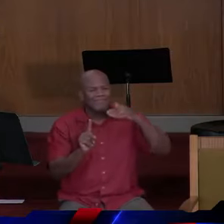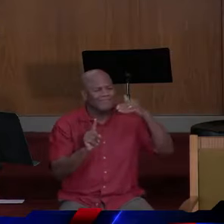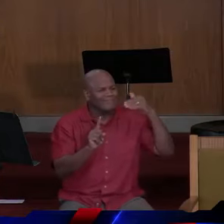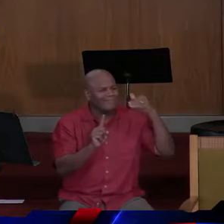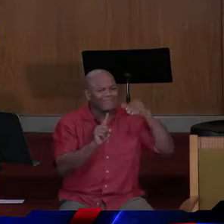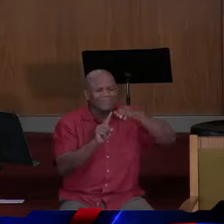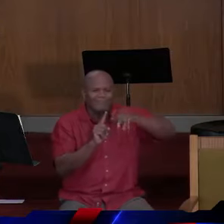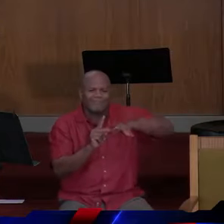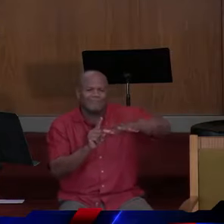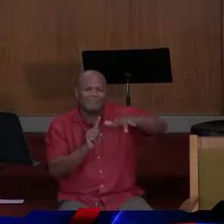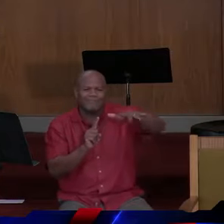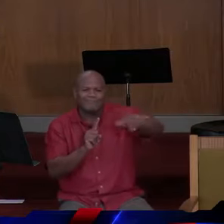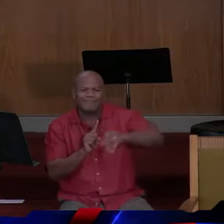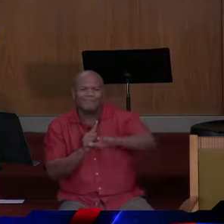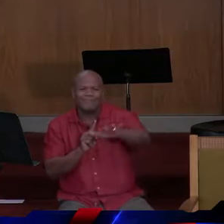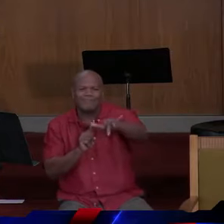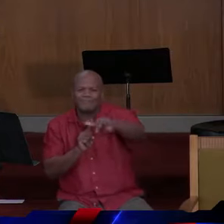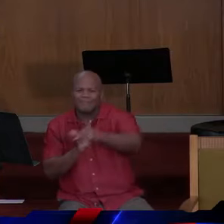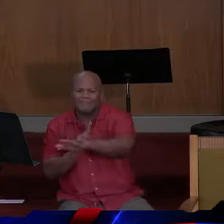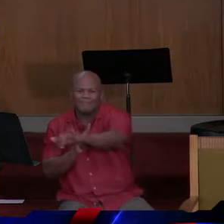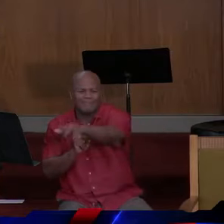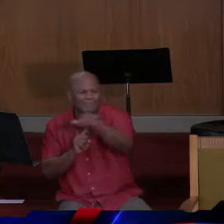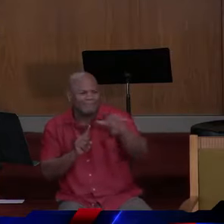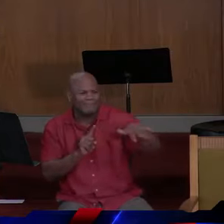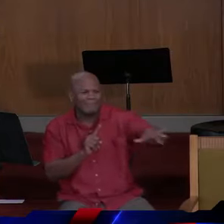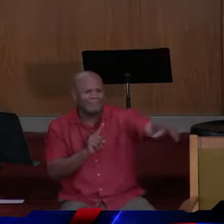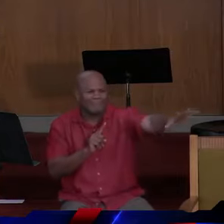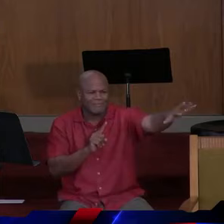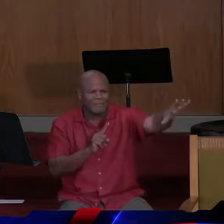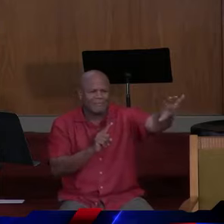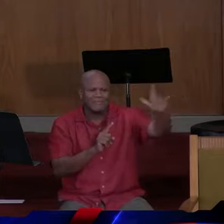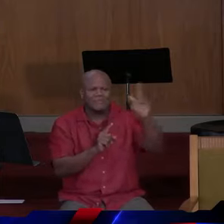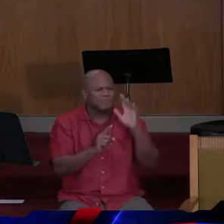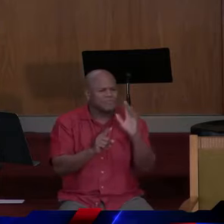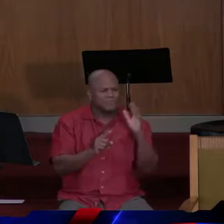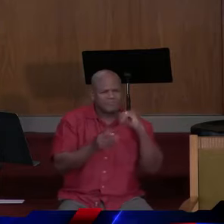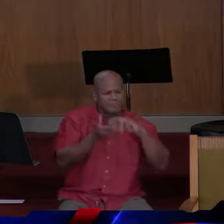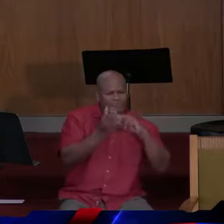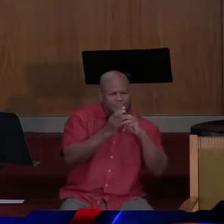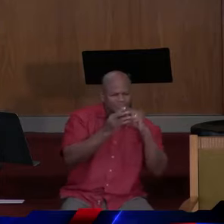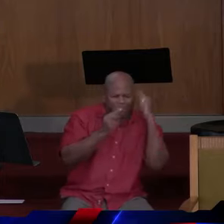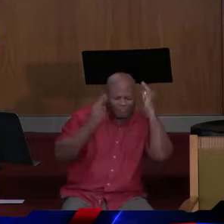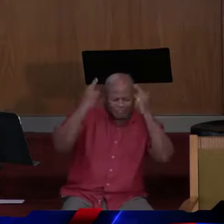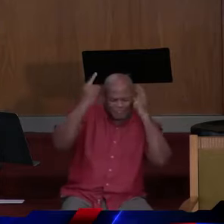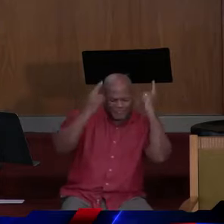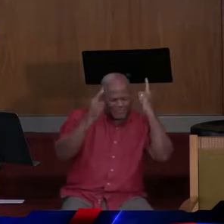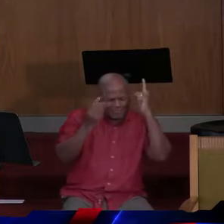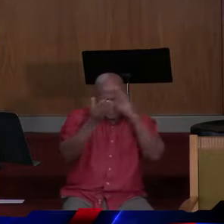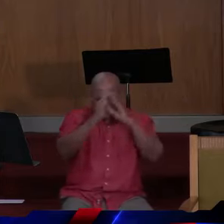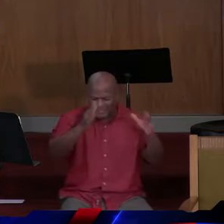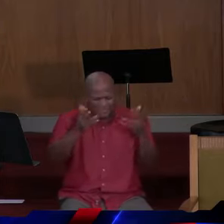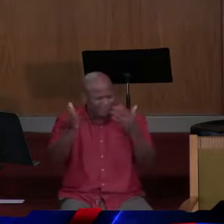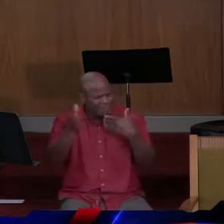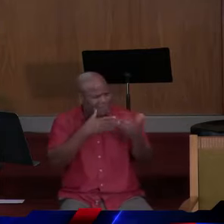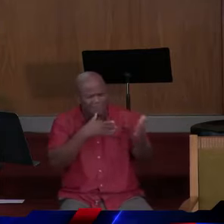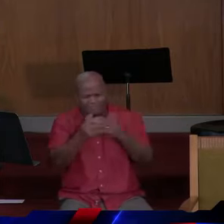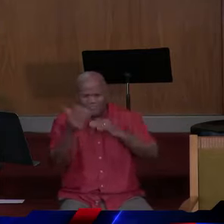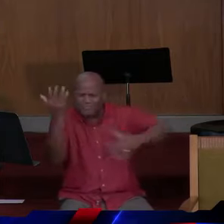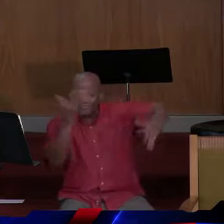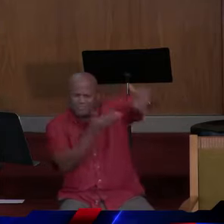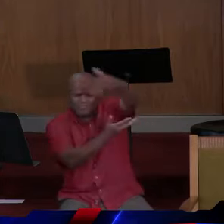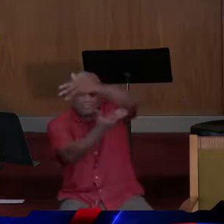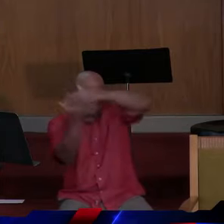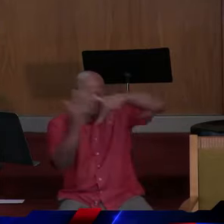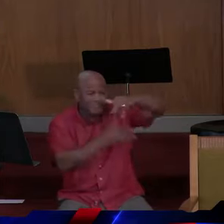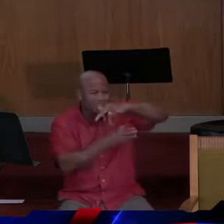his people speaks peace in the midst of any storm. Oh, you don't hear me? The ultimate expression of